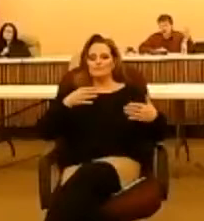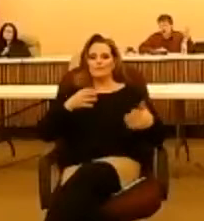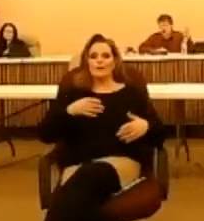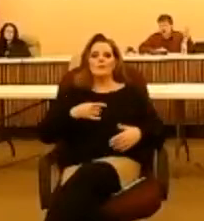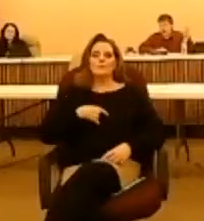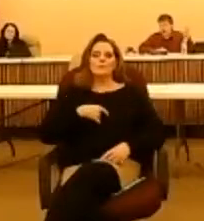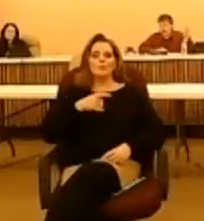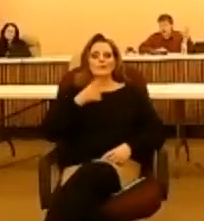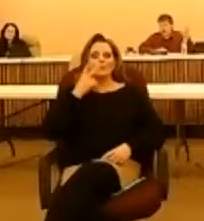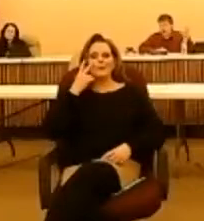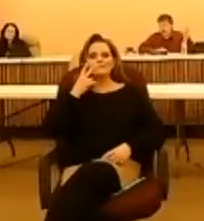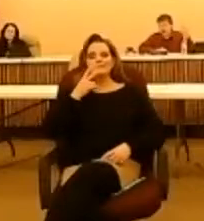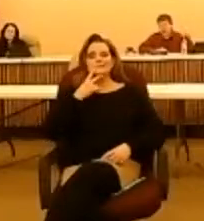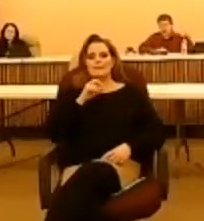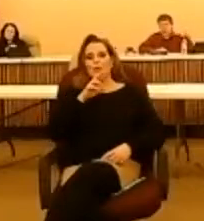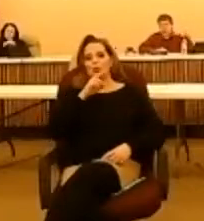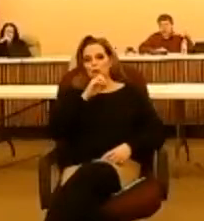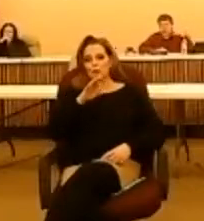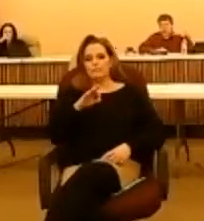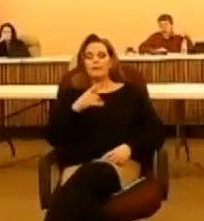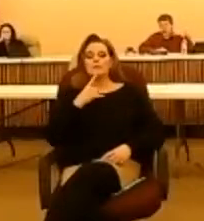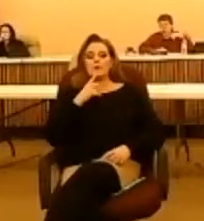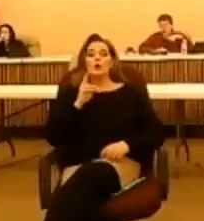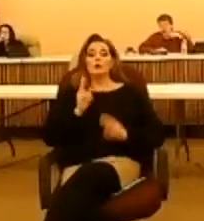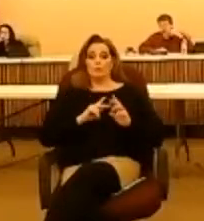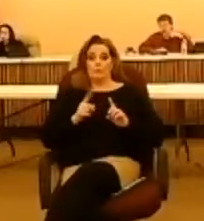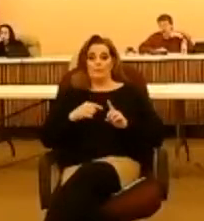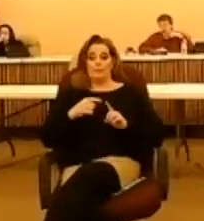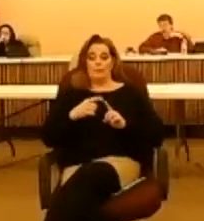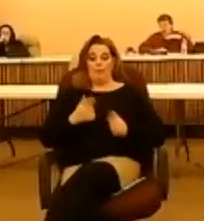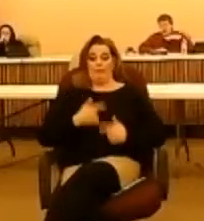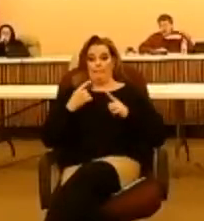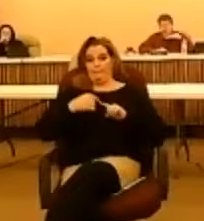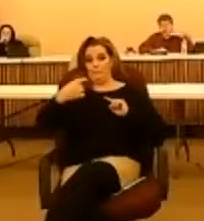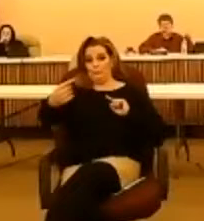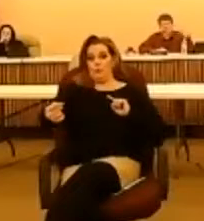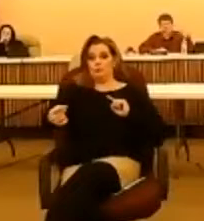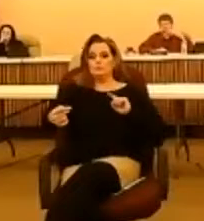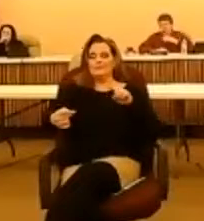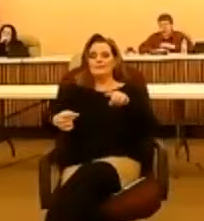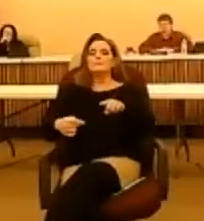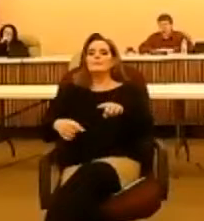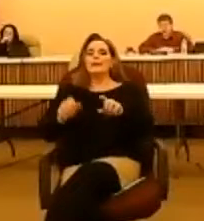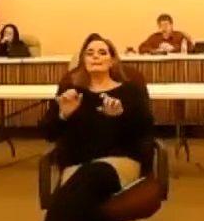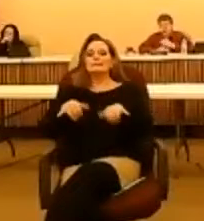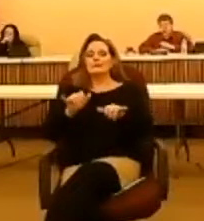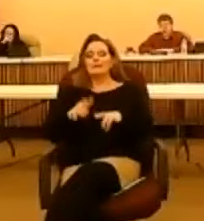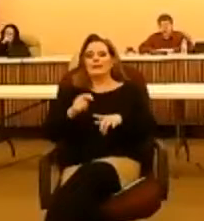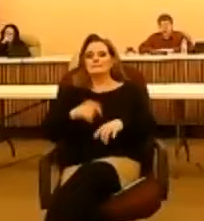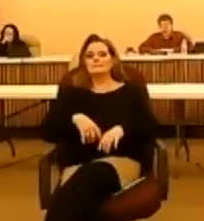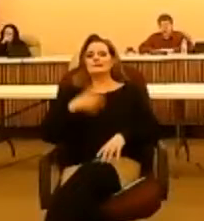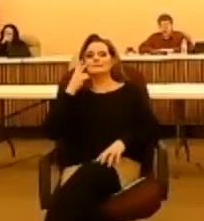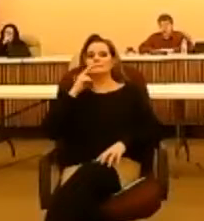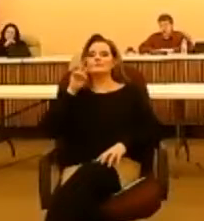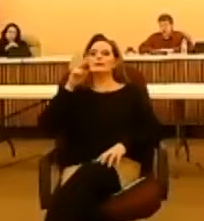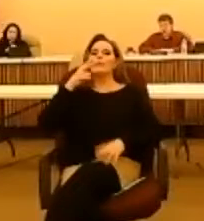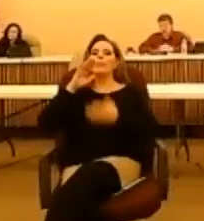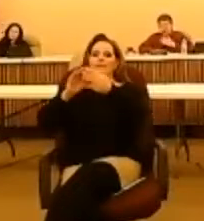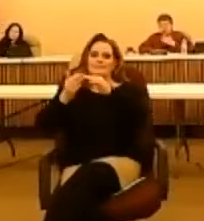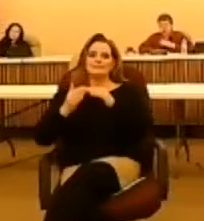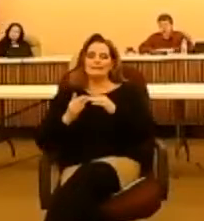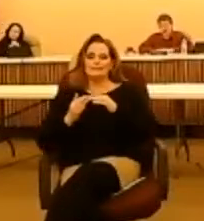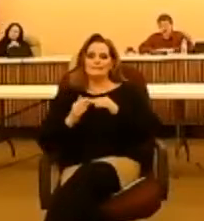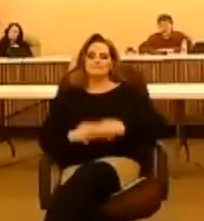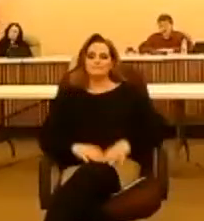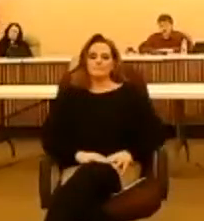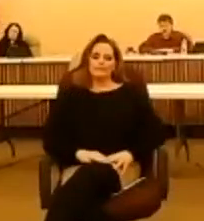roof components from the side of the road, but so that the people across the street on their hill can still see over the top of it. Frank was basically, I'll build